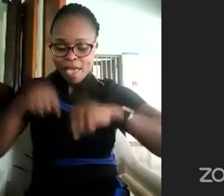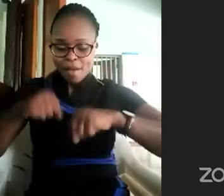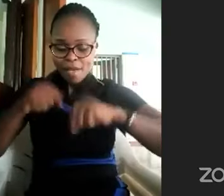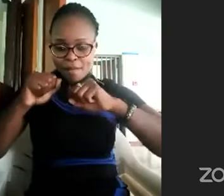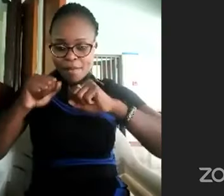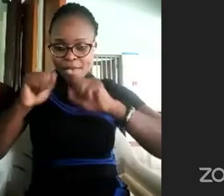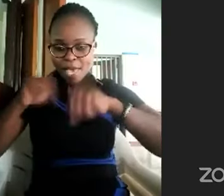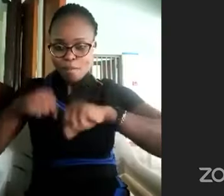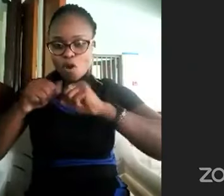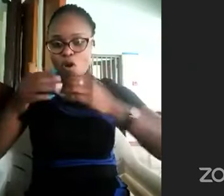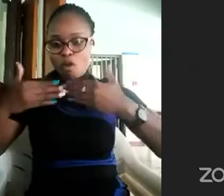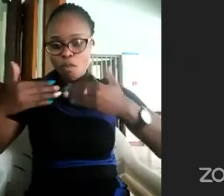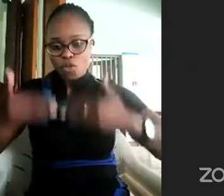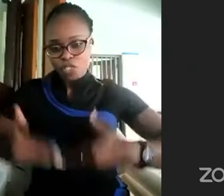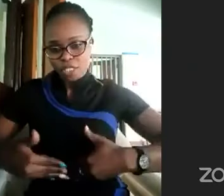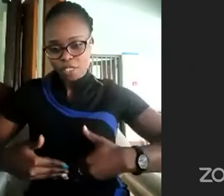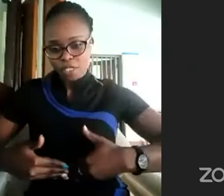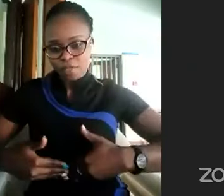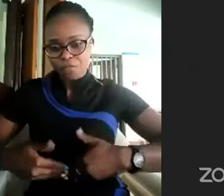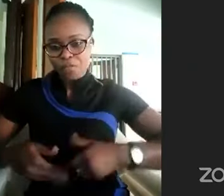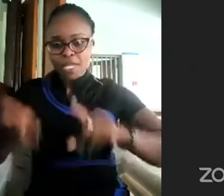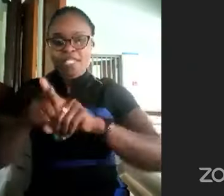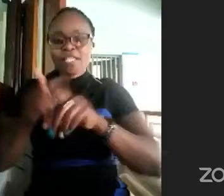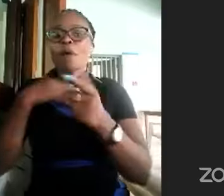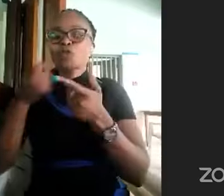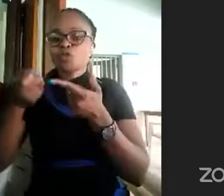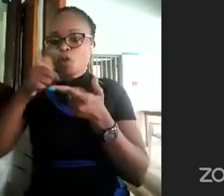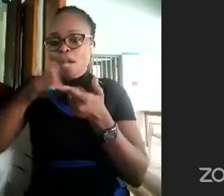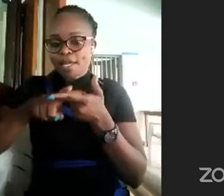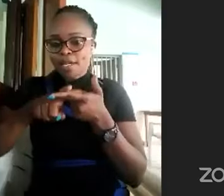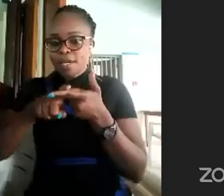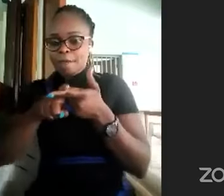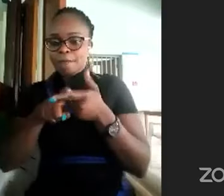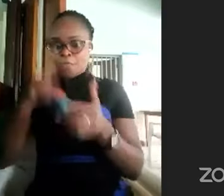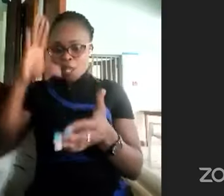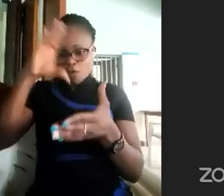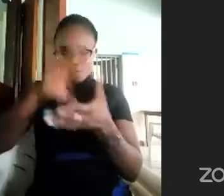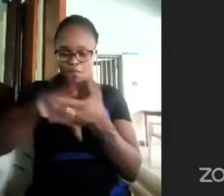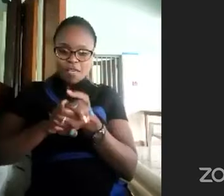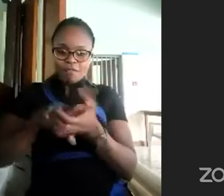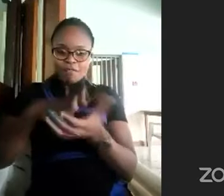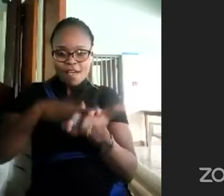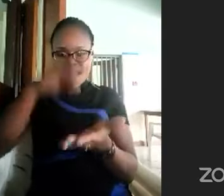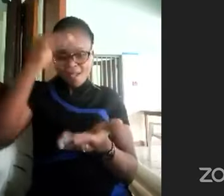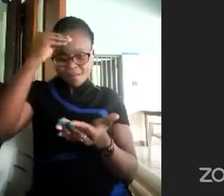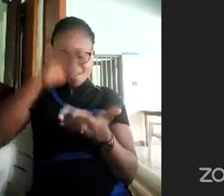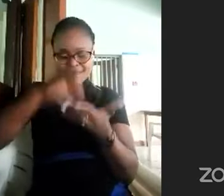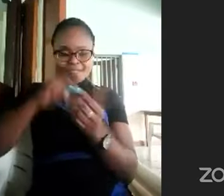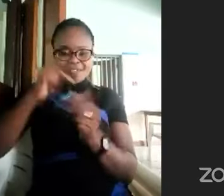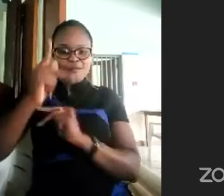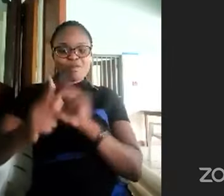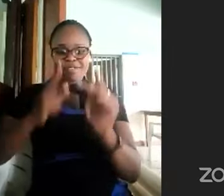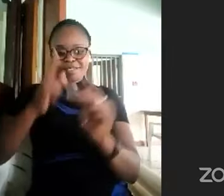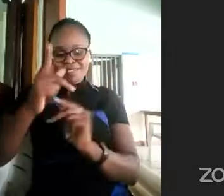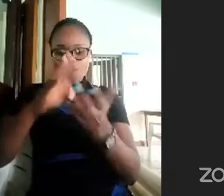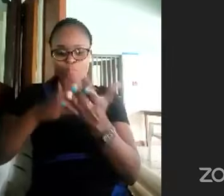to that, we believe that it's a learning process and we get to learn on a daily basis. And it's also good